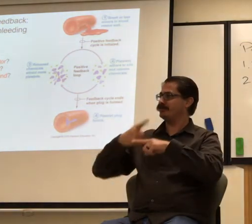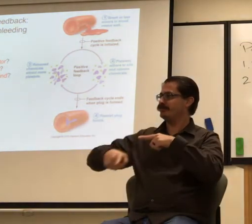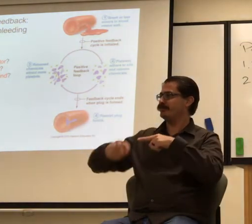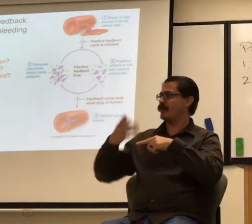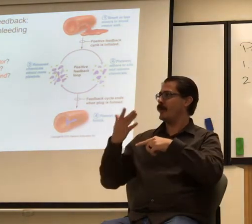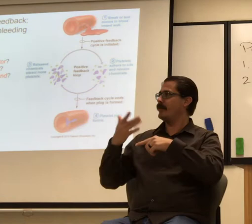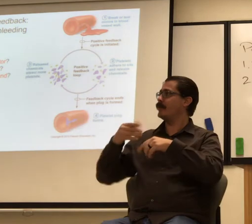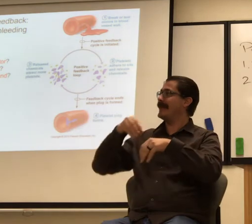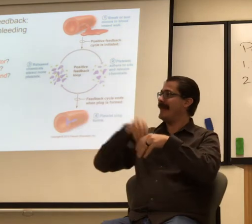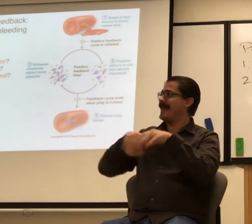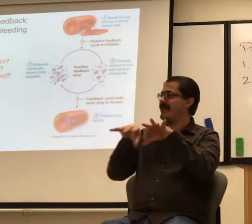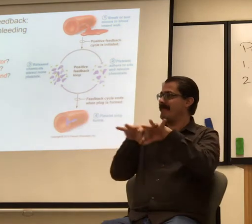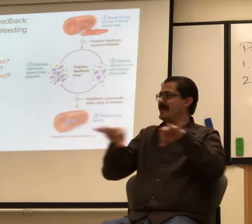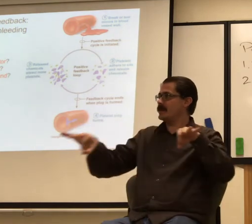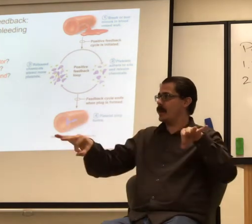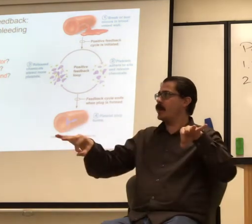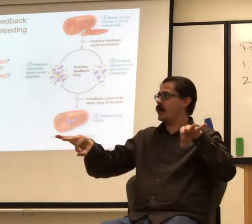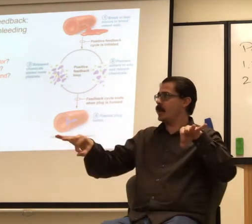In the vessel.